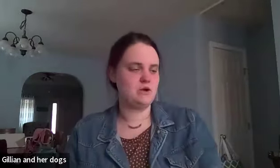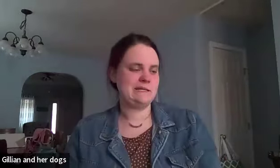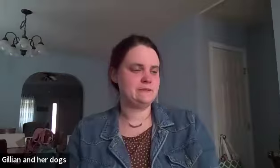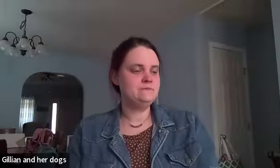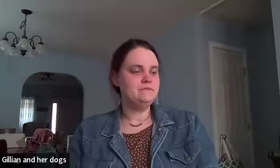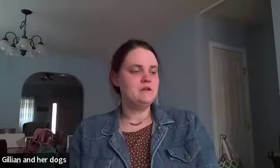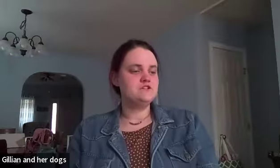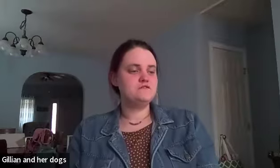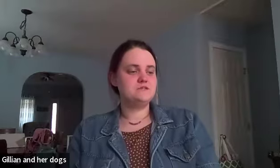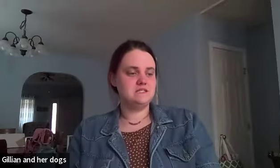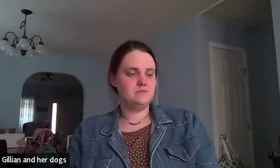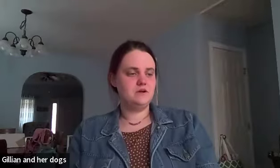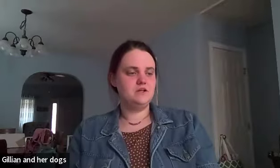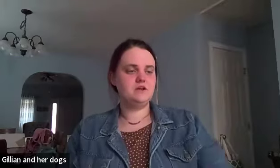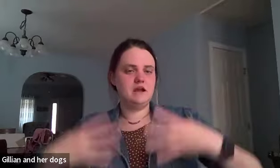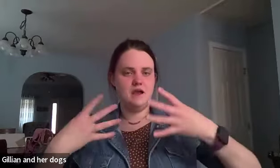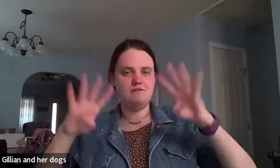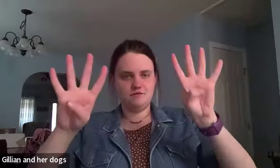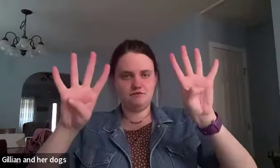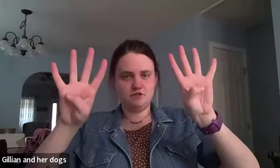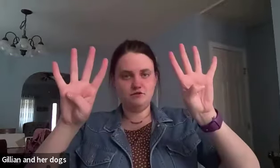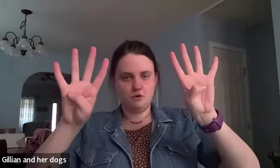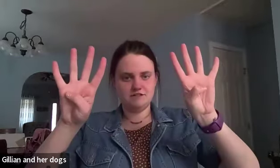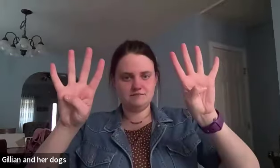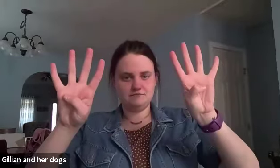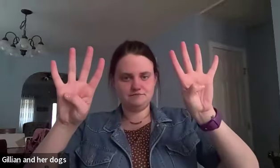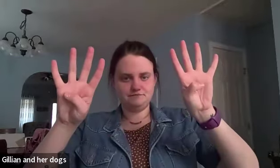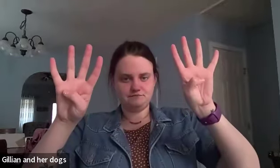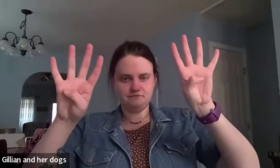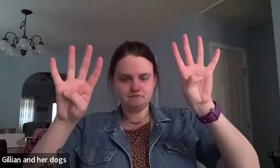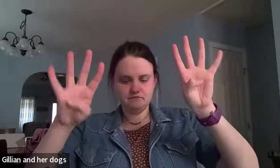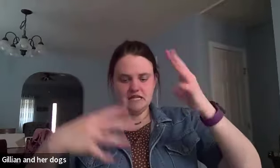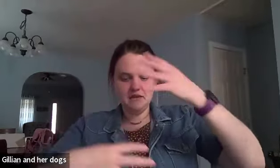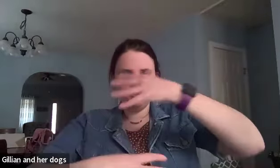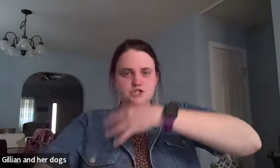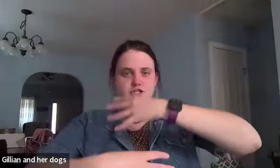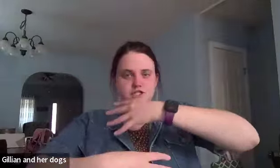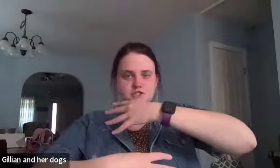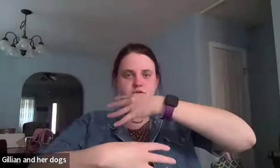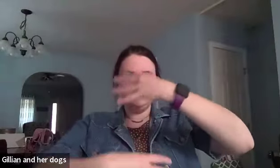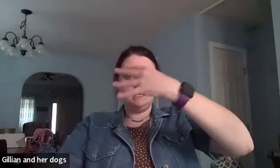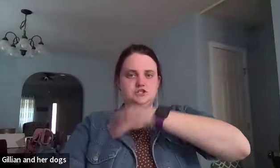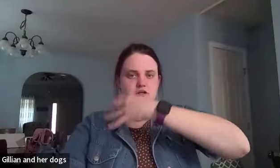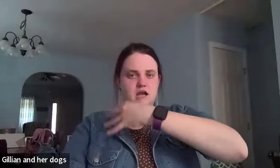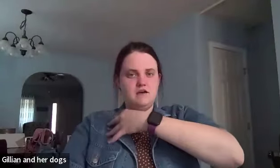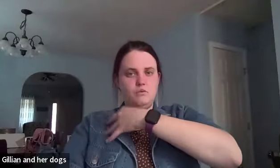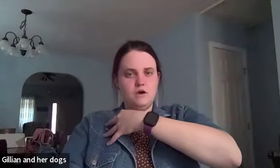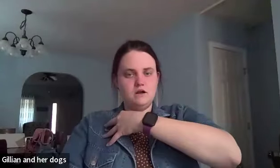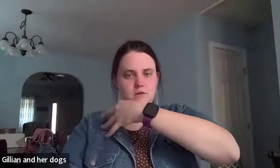me crazy. So for zebra, you're gonna have two fours. And what you're gonna do is you're gonna have one